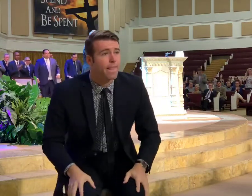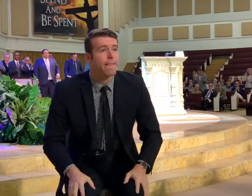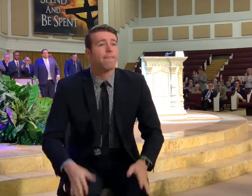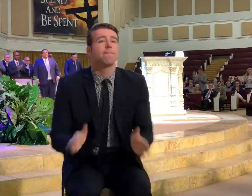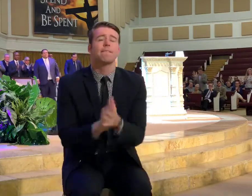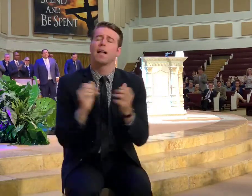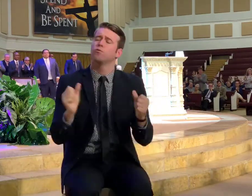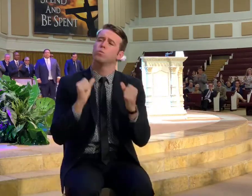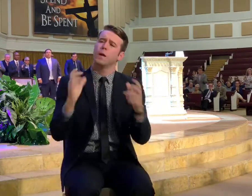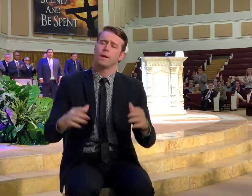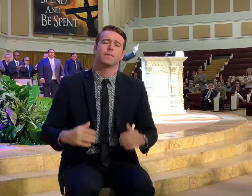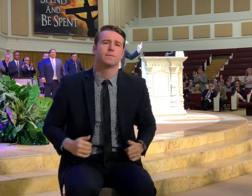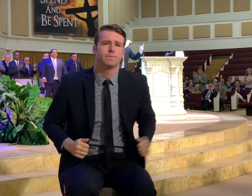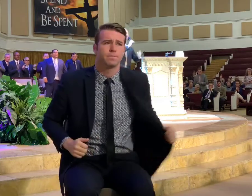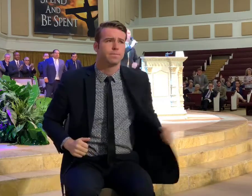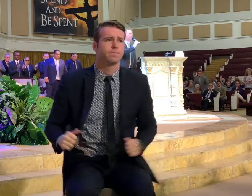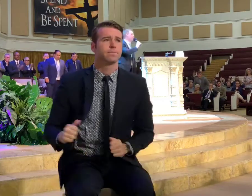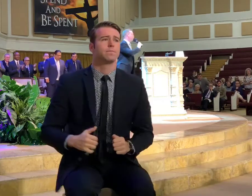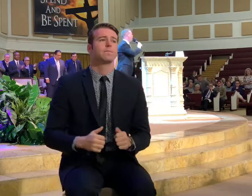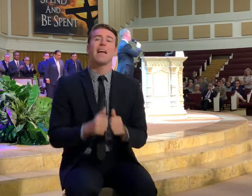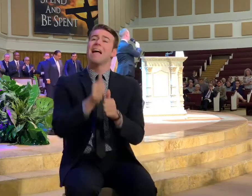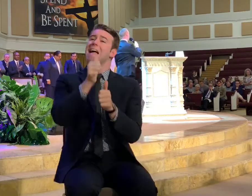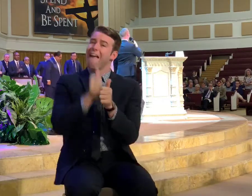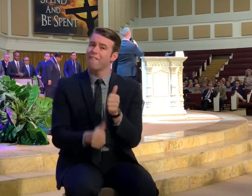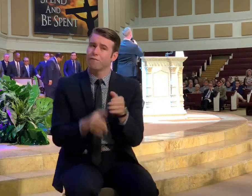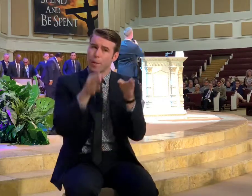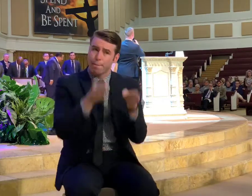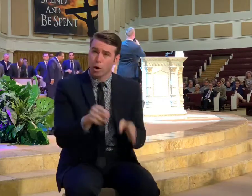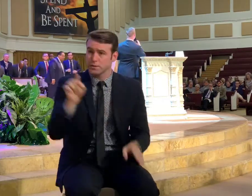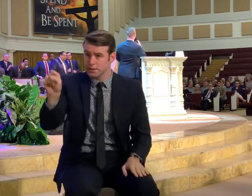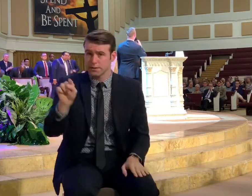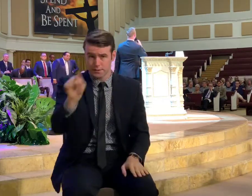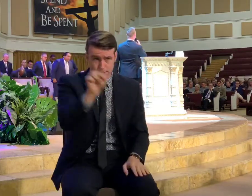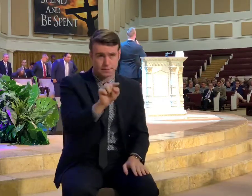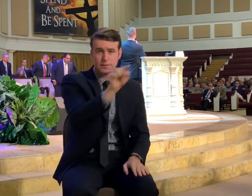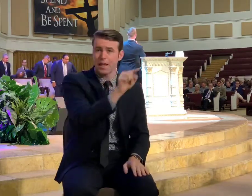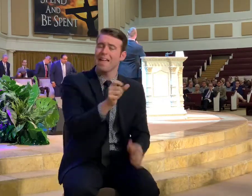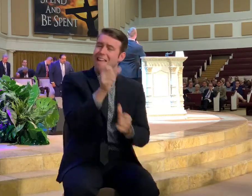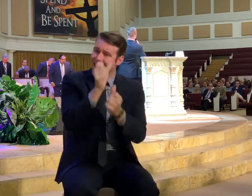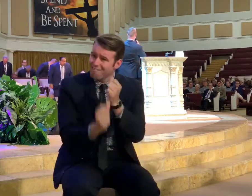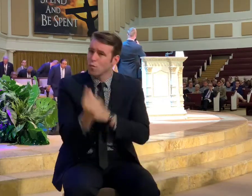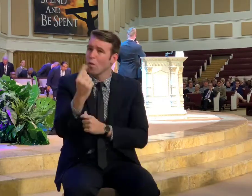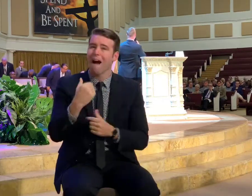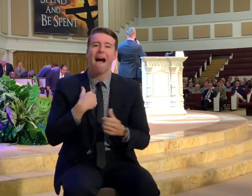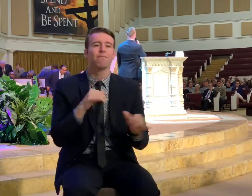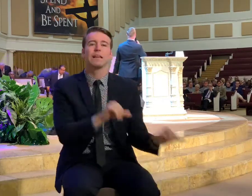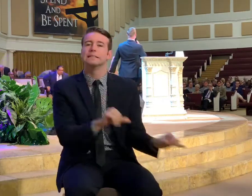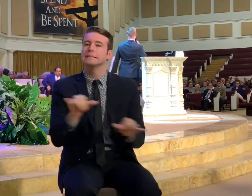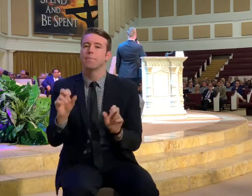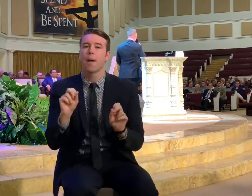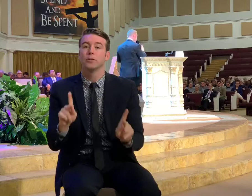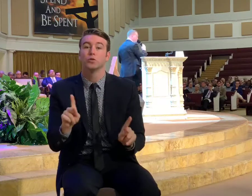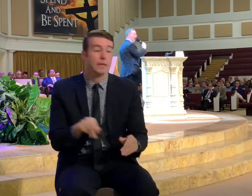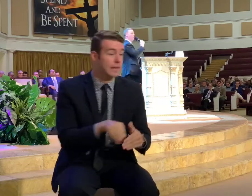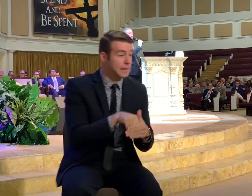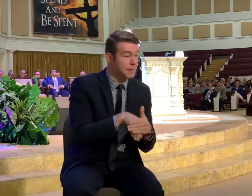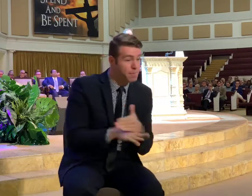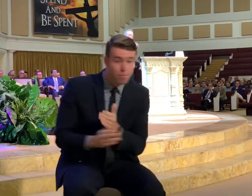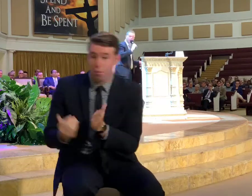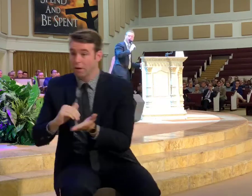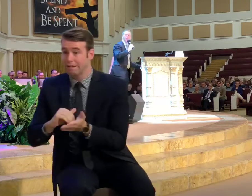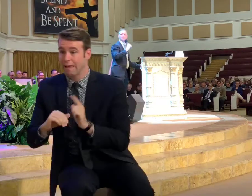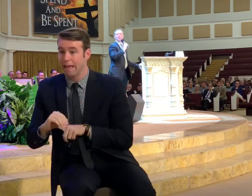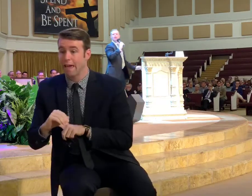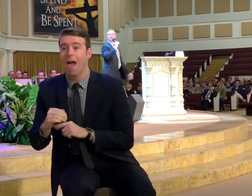Hallelujah. Every individual has the same opportunity when you're born again to have power